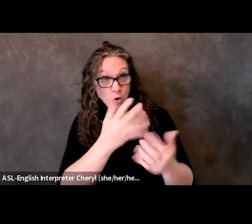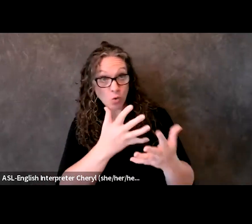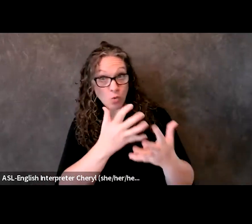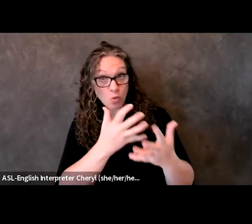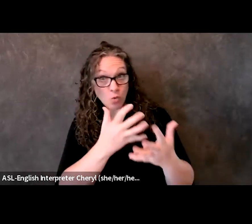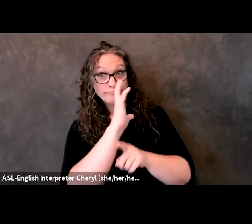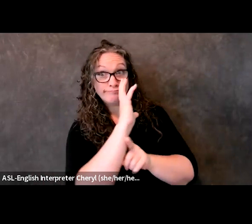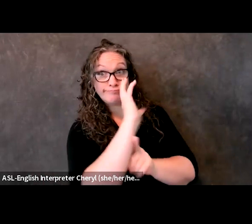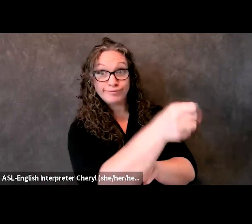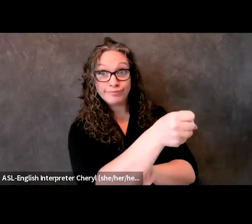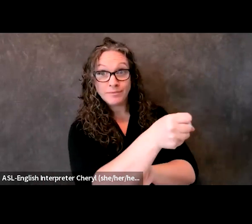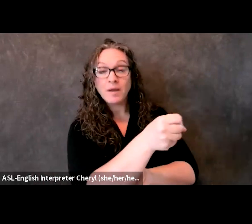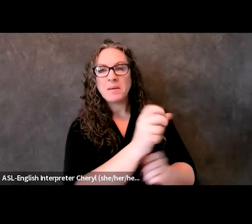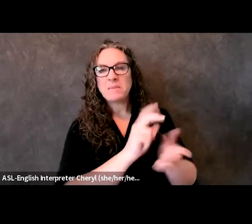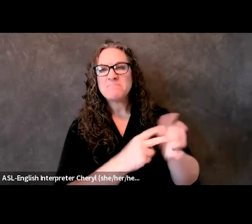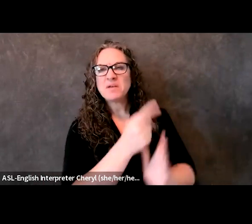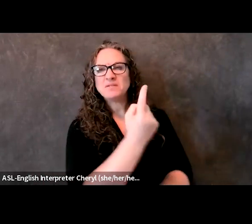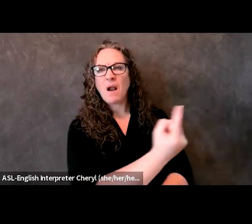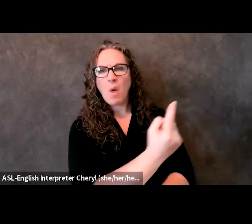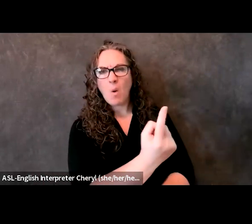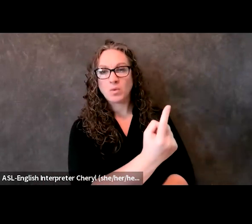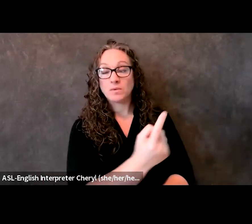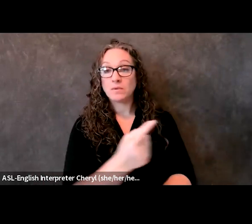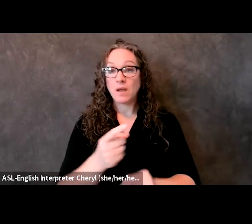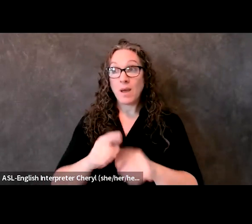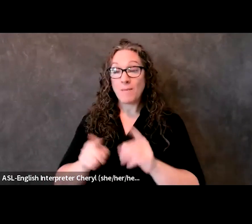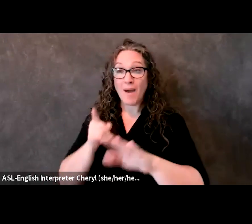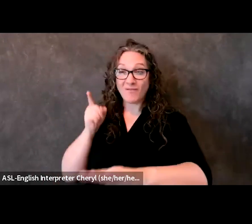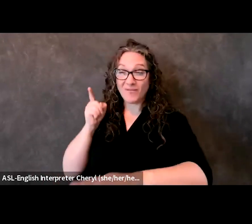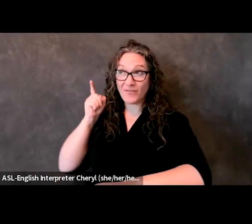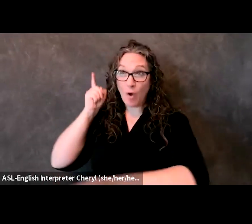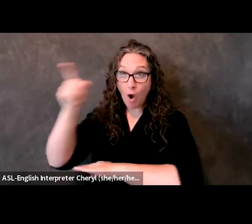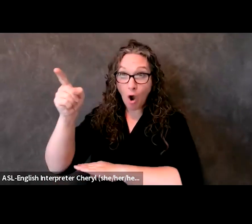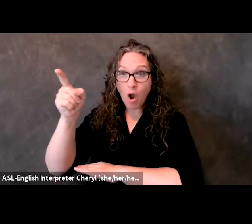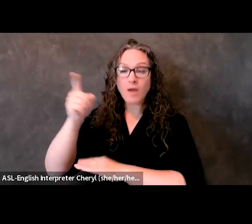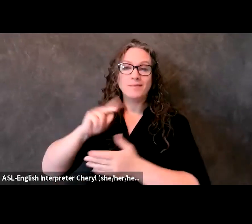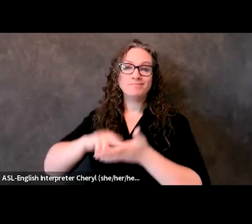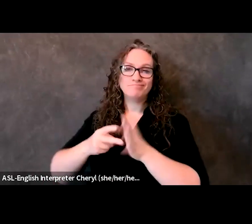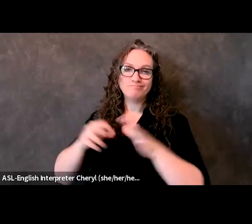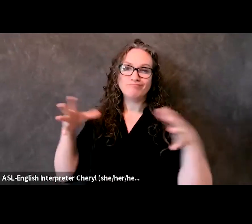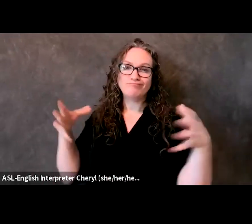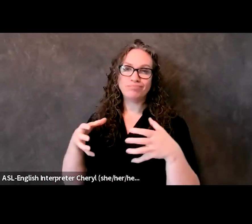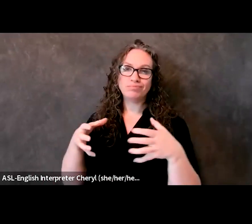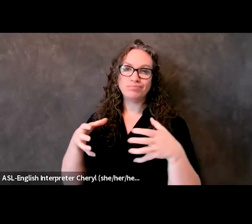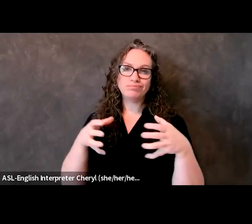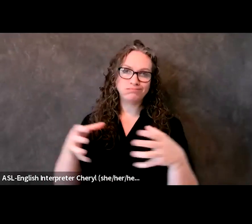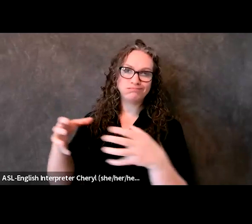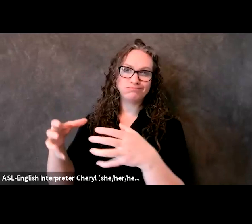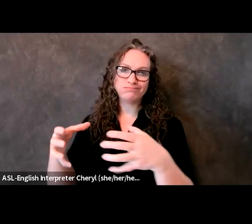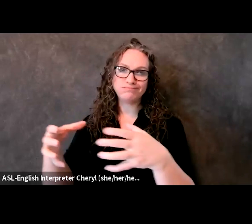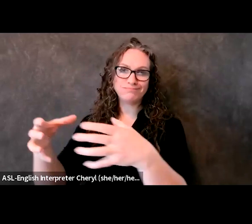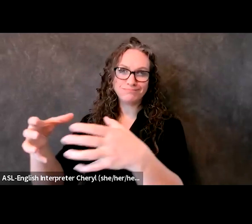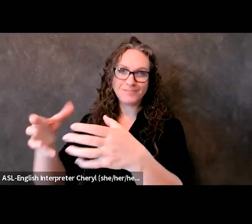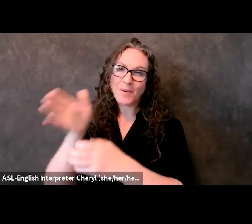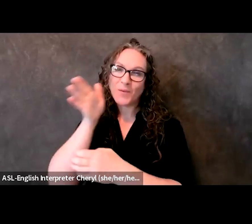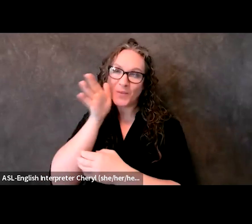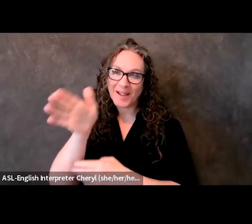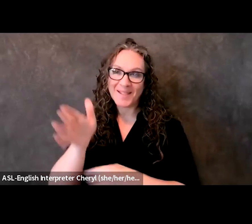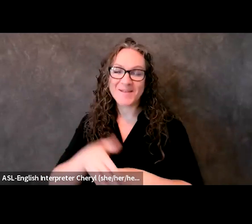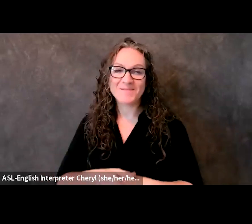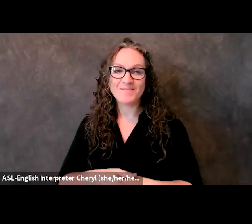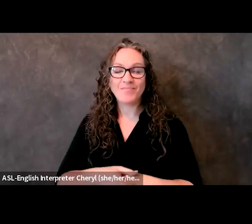alone. And if you want to go far, you go together. And I think that that